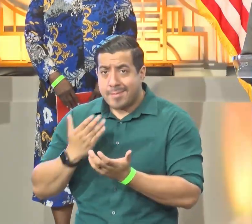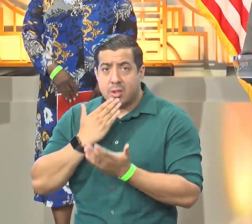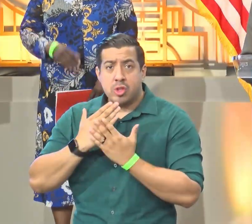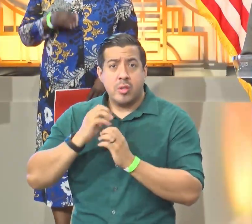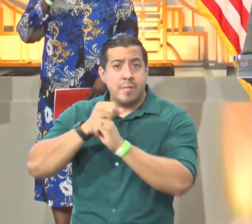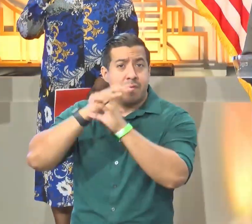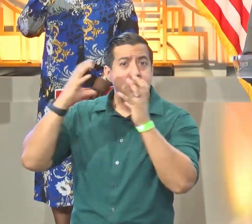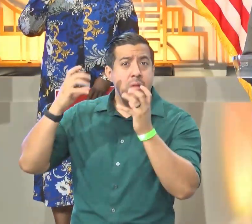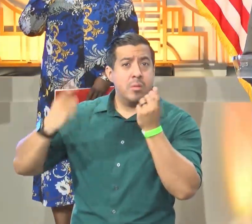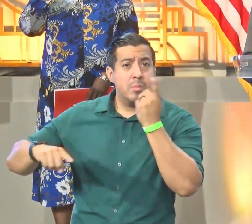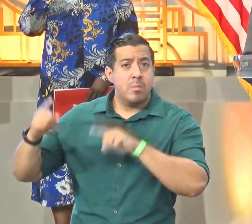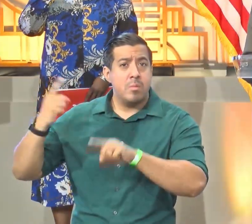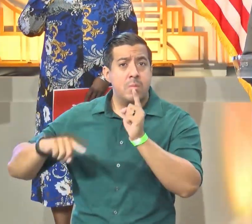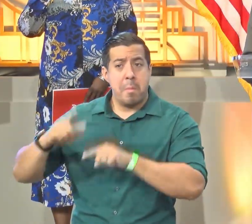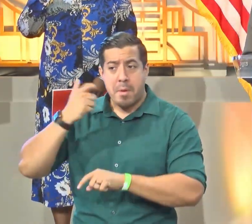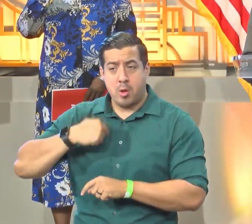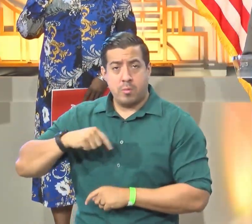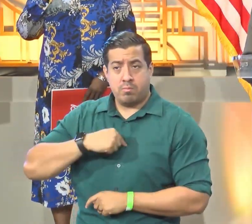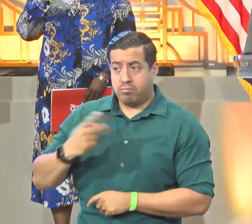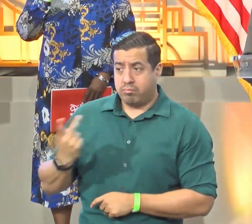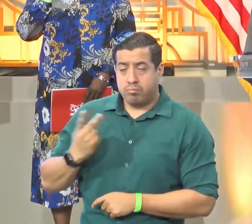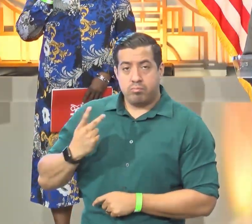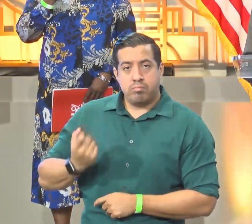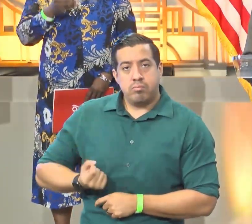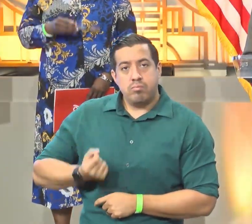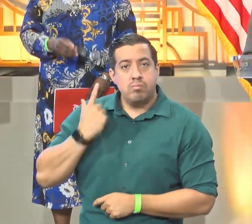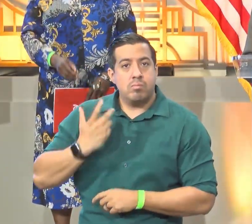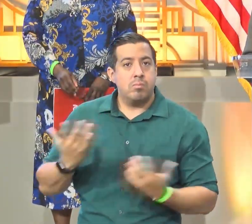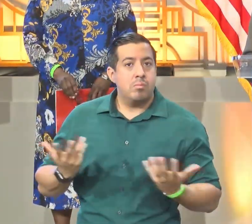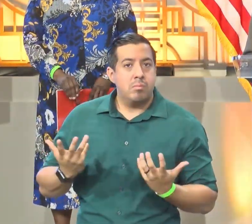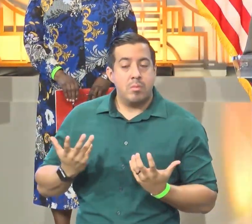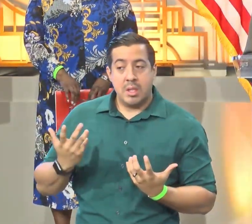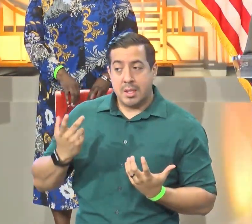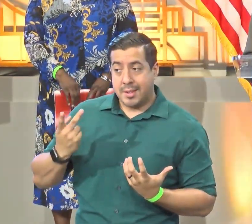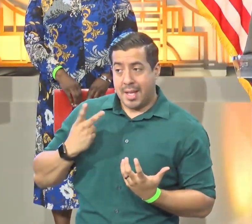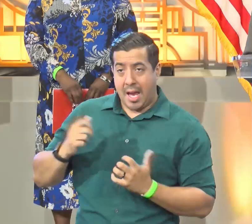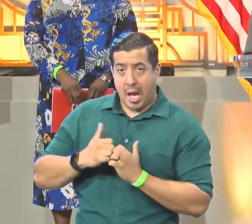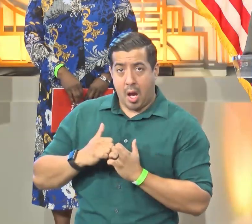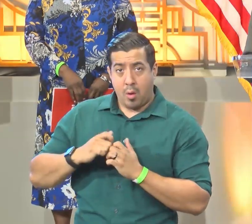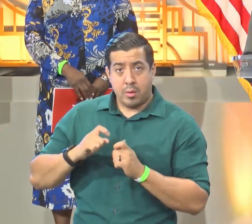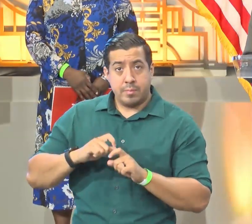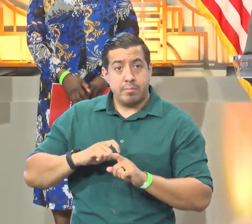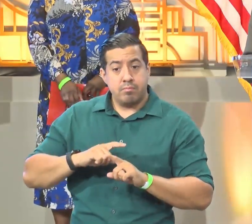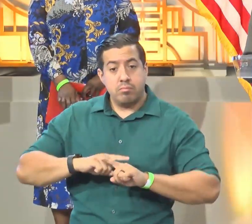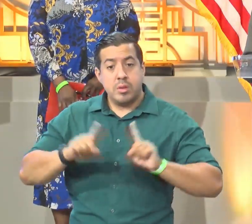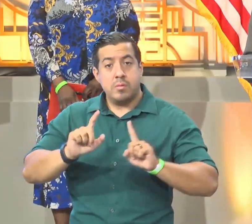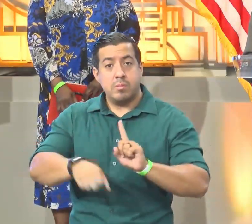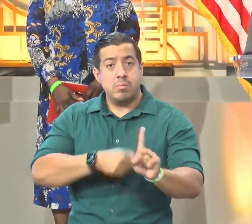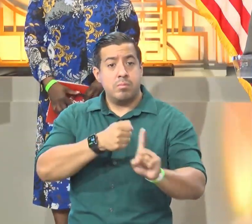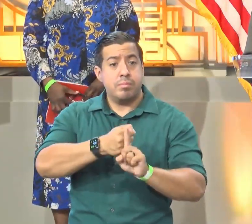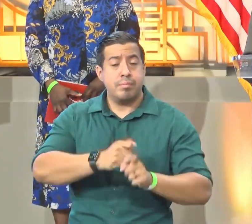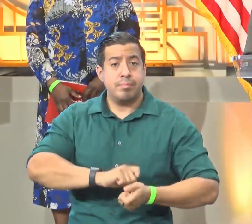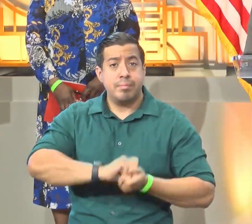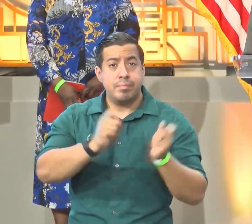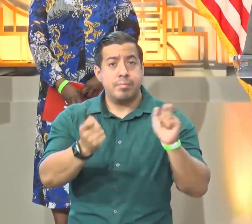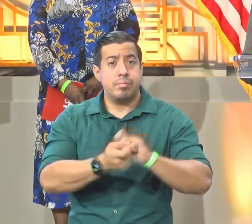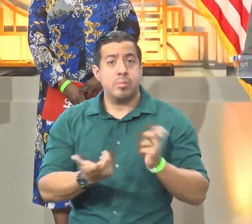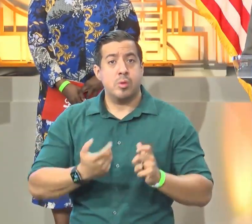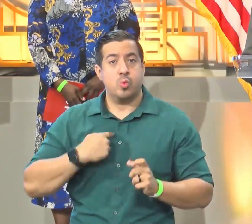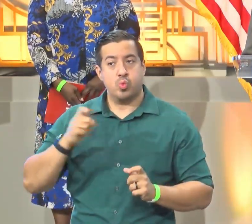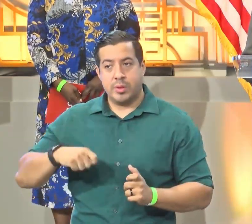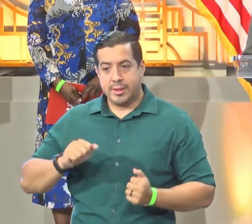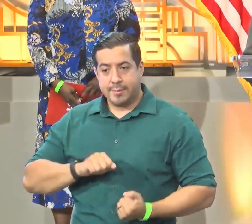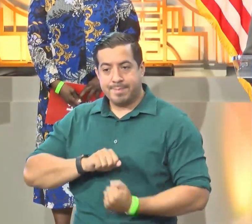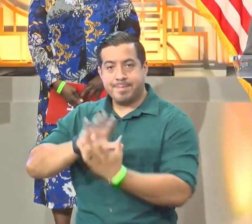vision because we both understand that in order to make a difference, we need to address adult literacy with